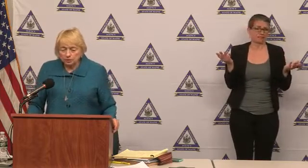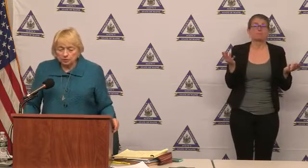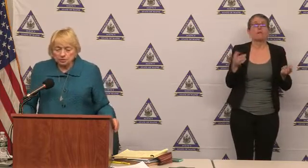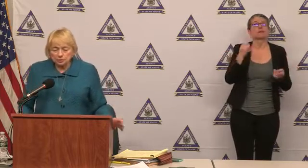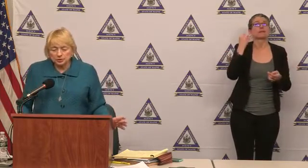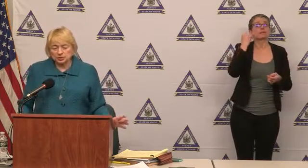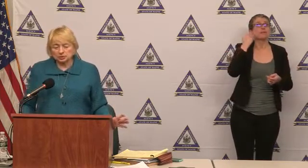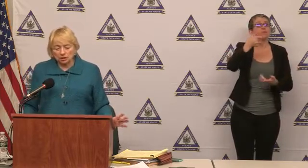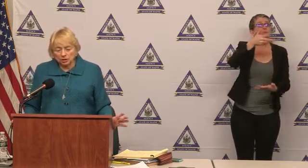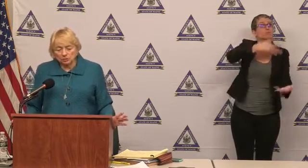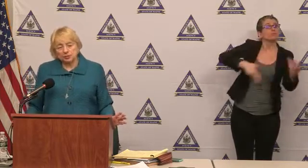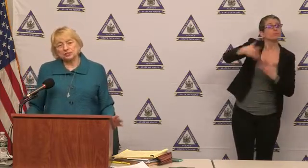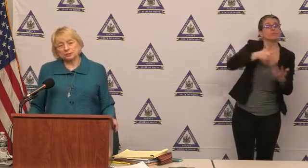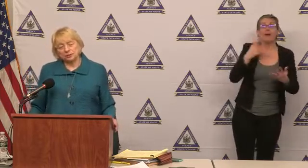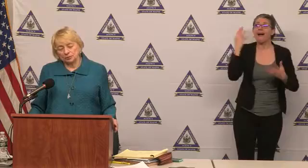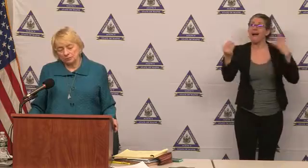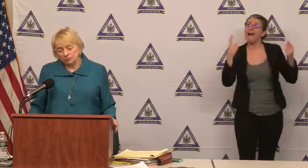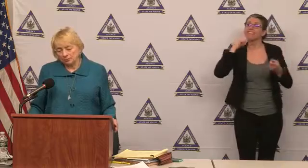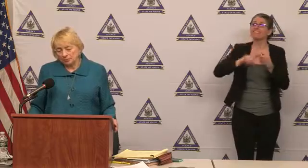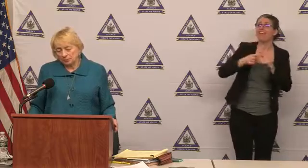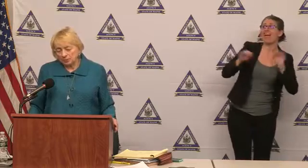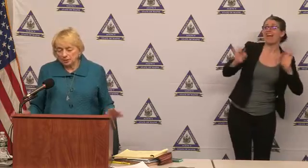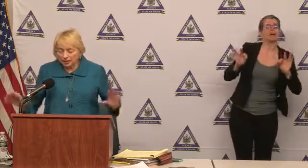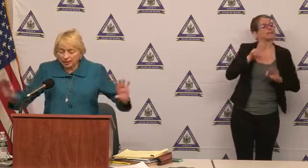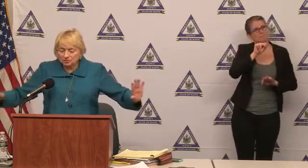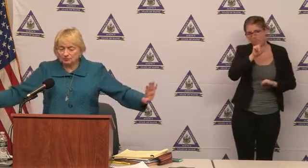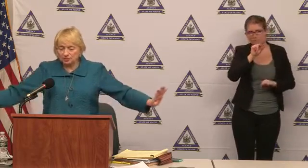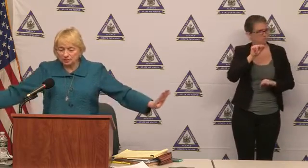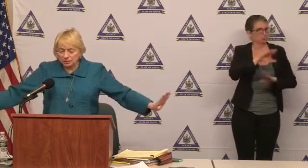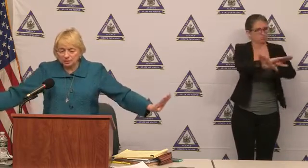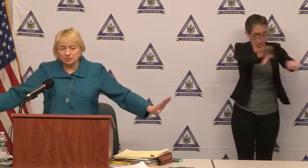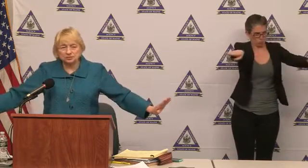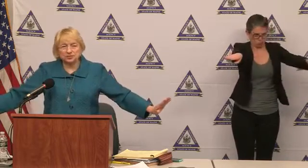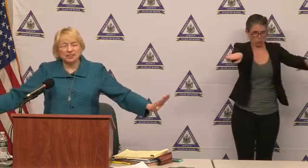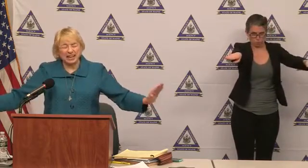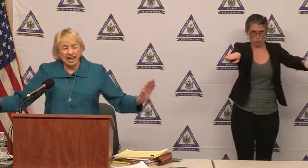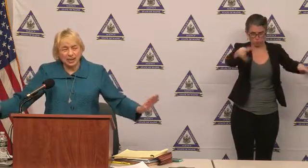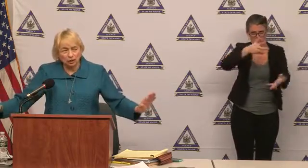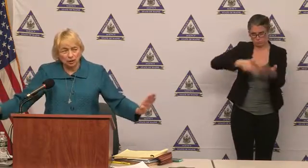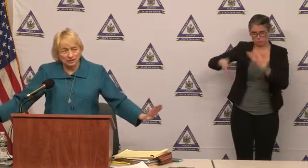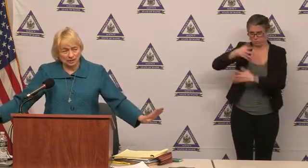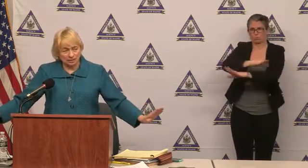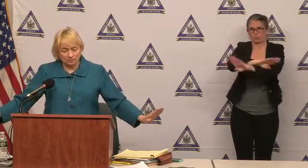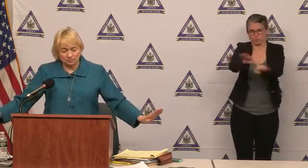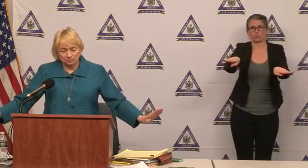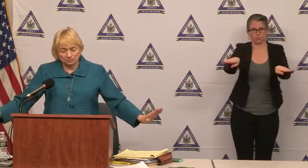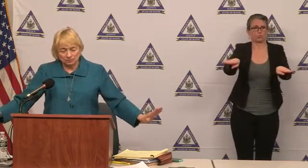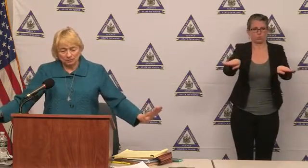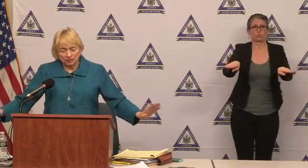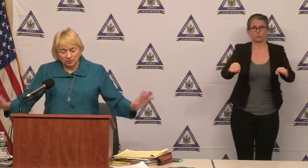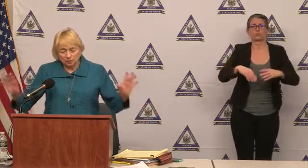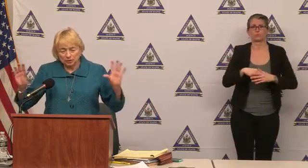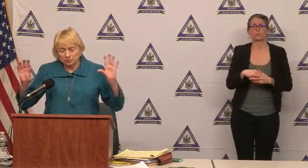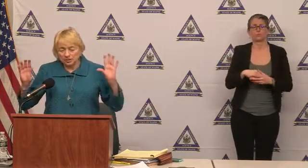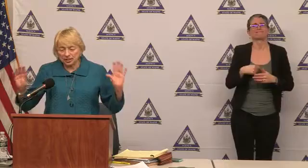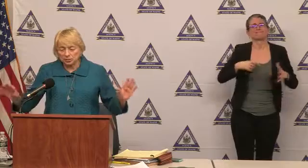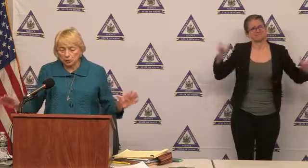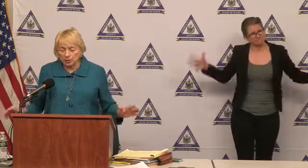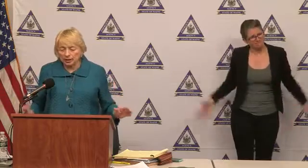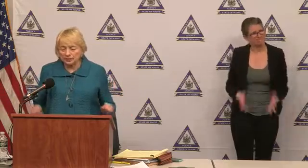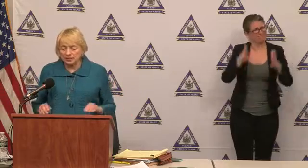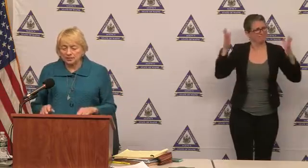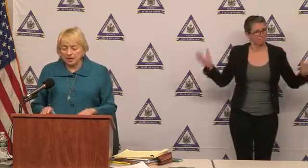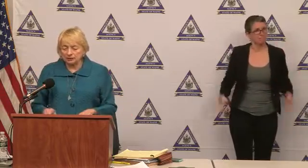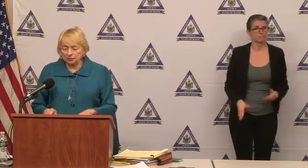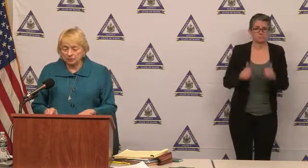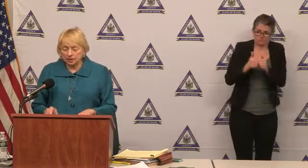I urge you in the strongest possible terms to engage in physical distancing at all times in order to protect your